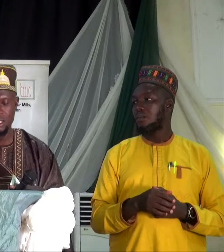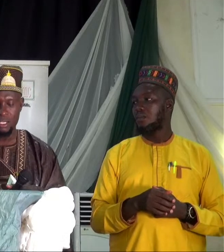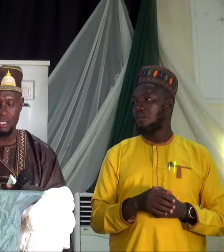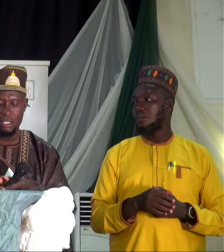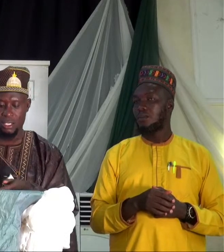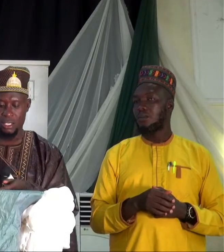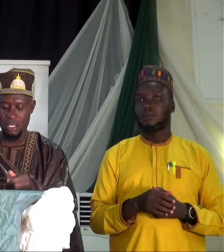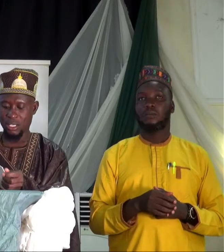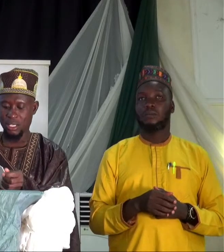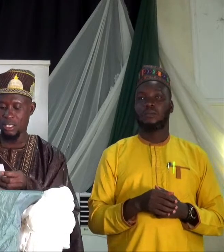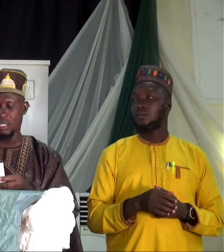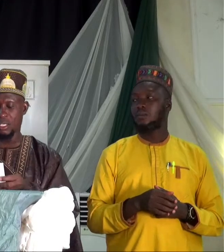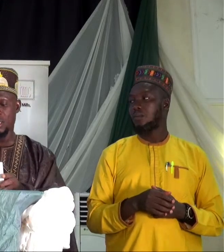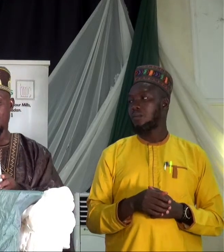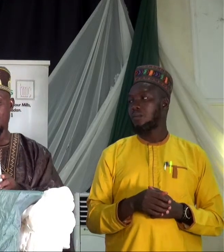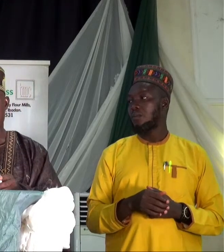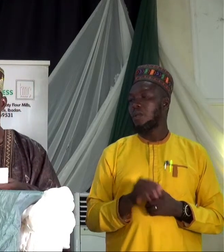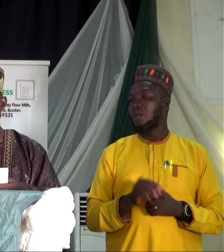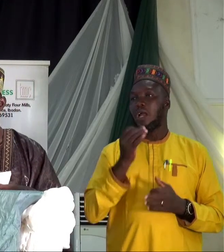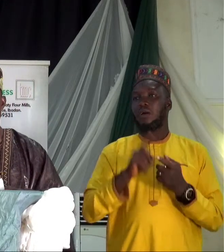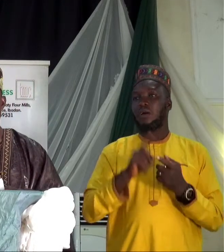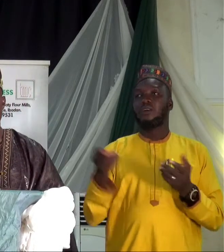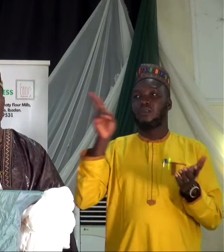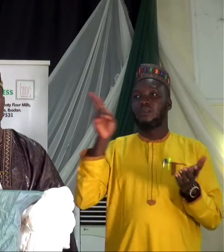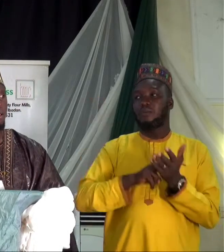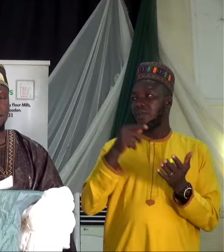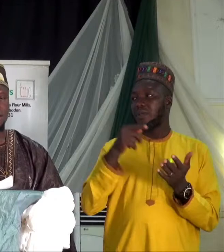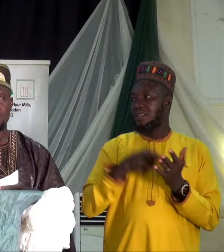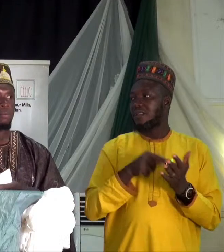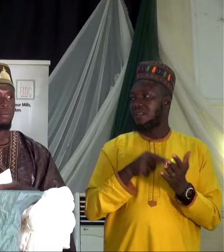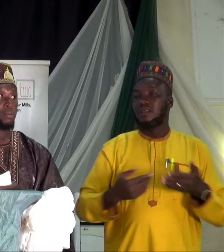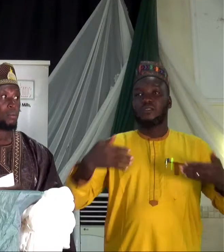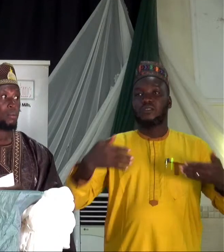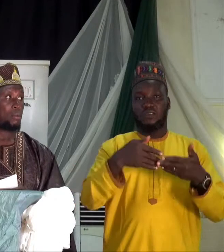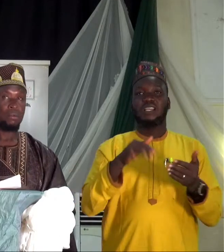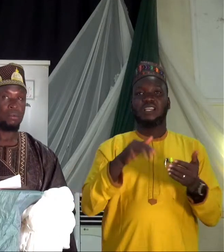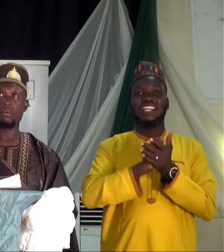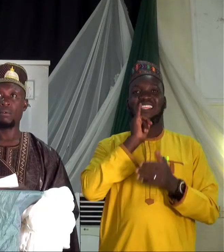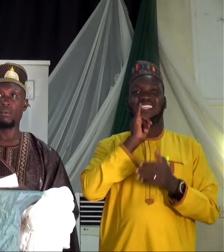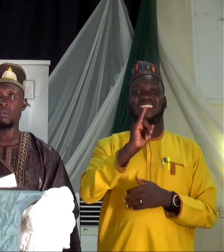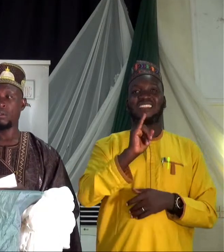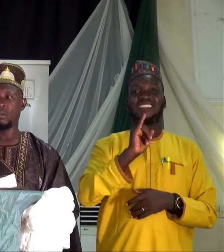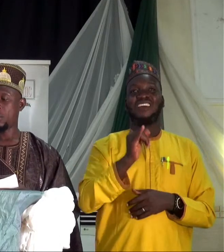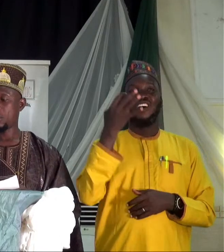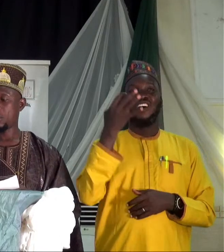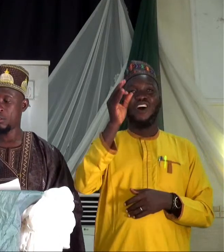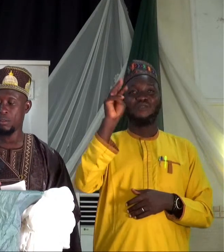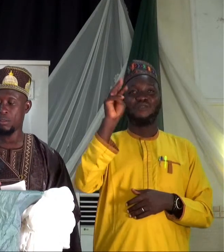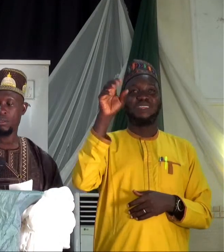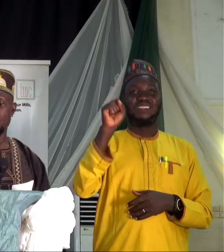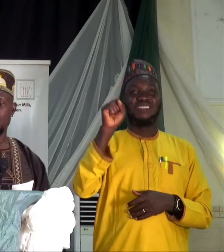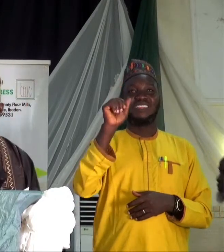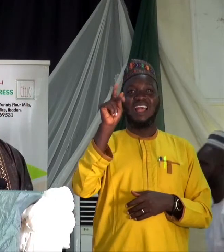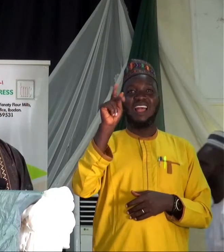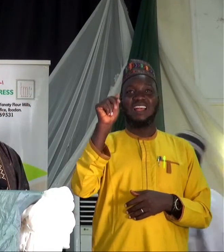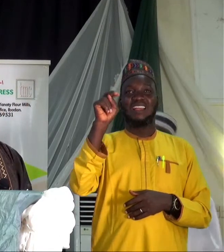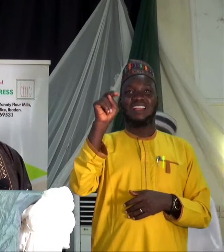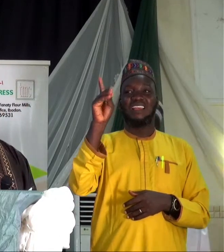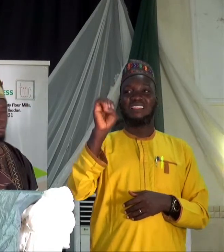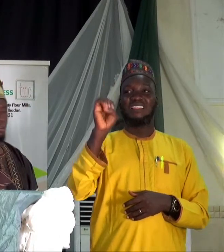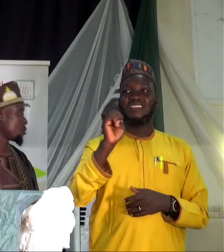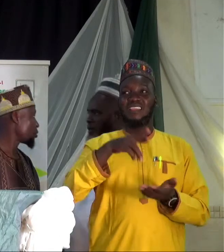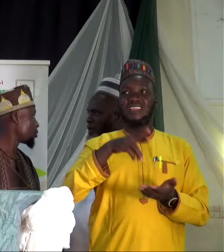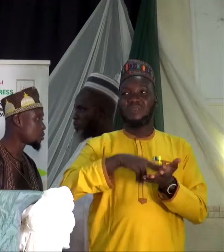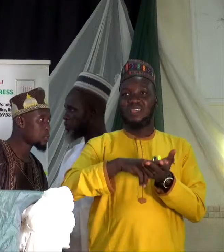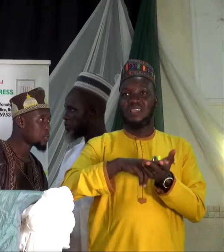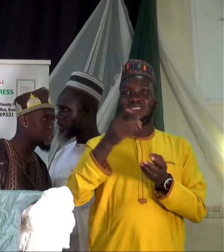Please, I want to repeat this introduction, and that is of Mrs. Akade S., representative of the